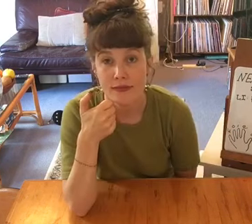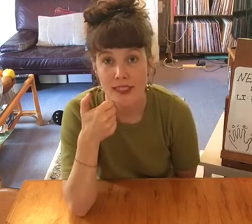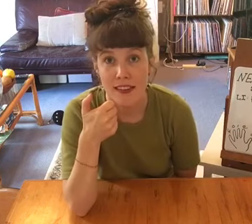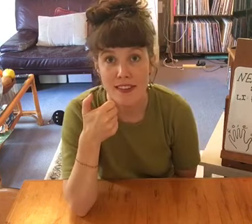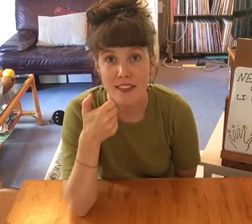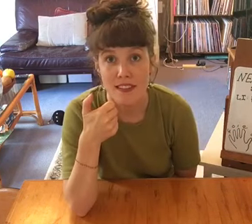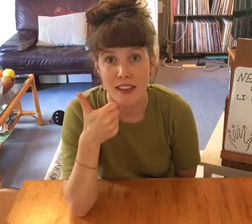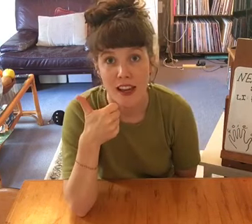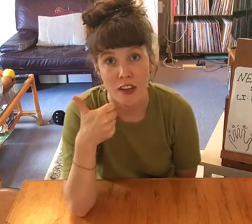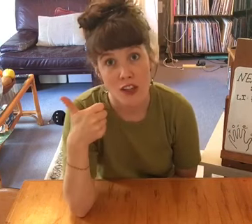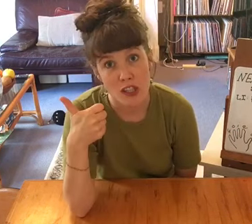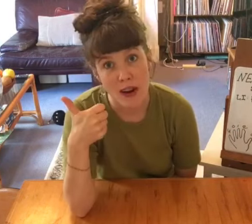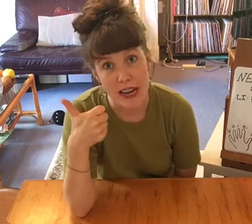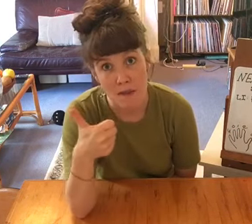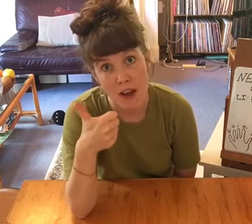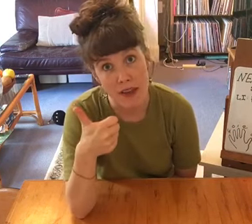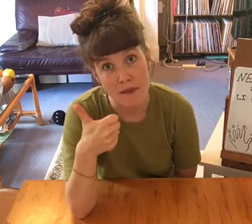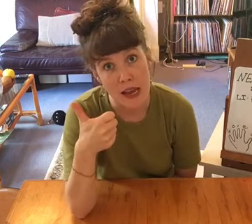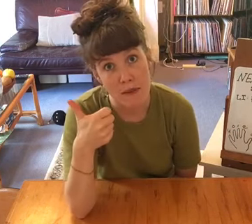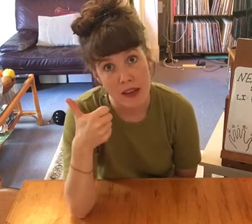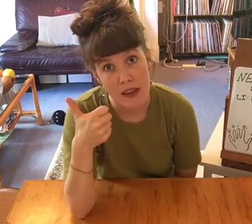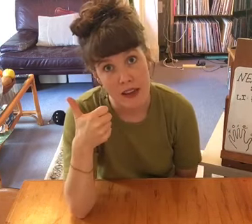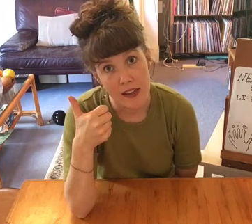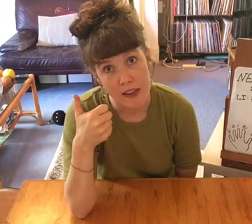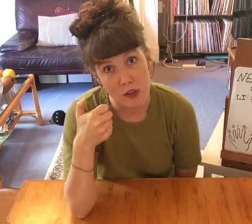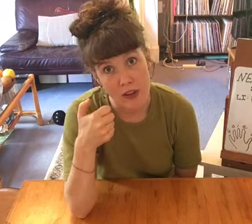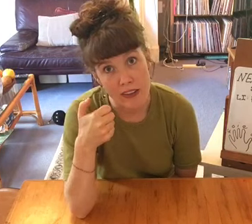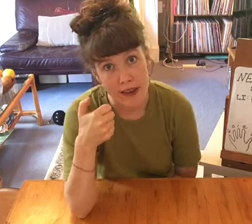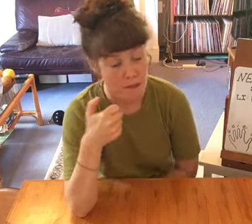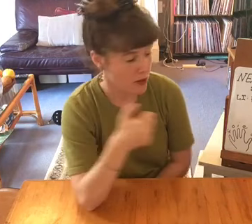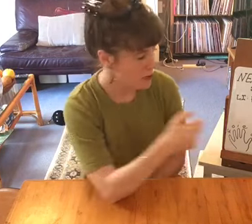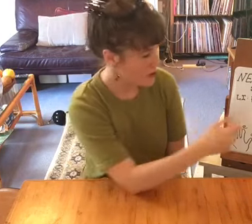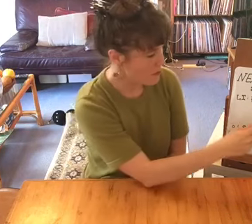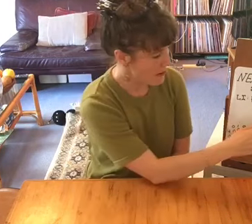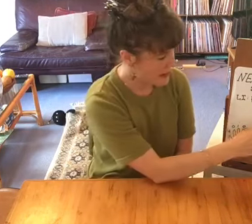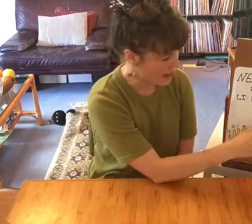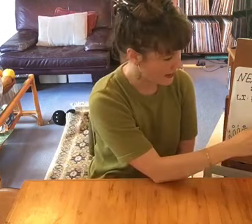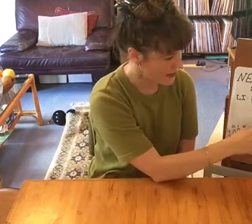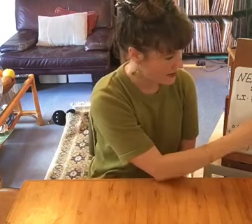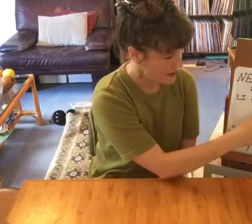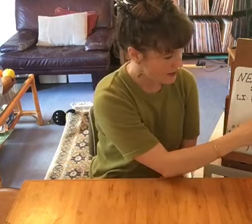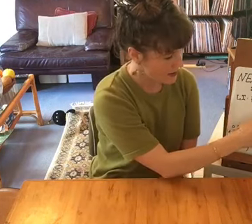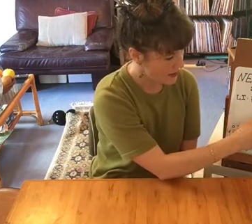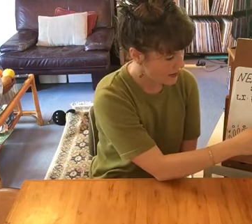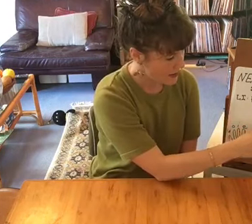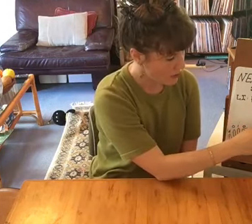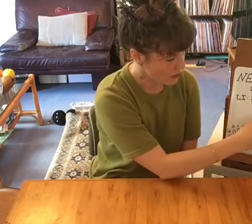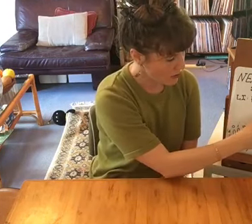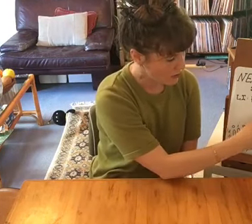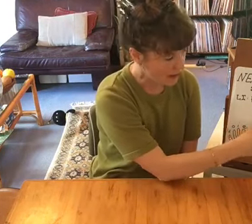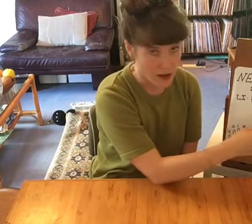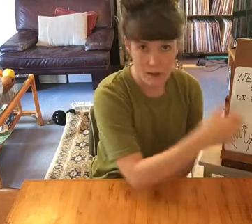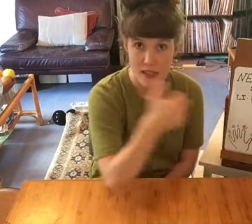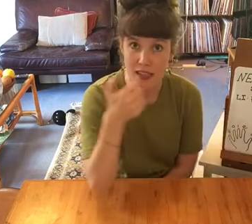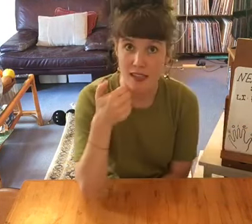like this. Not straight up, not a thumbs up. It's a crooked thumb because you're making the crooked part of the 6.